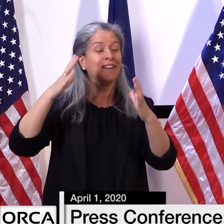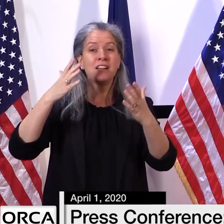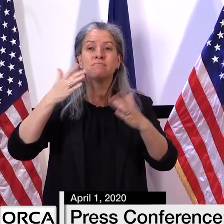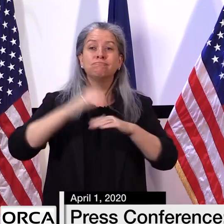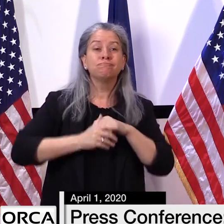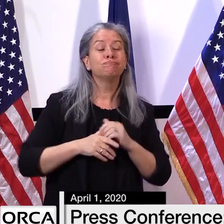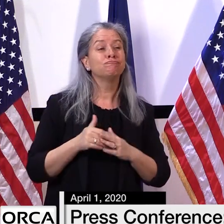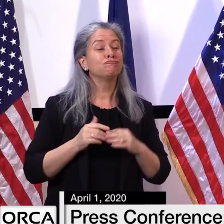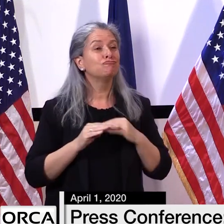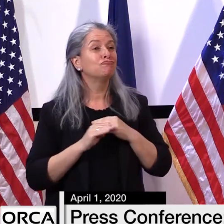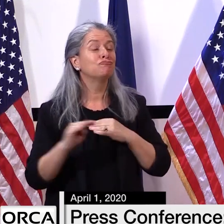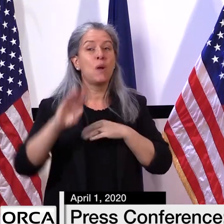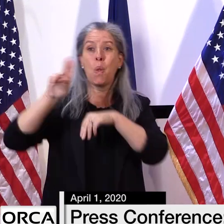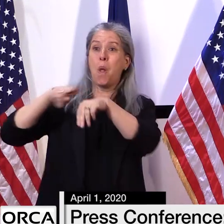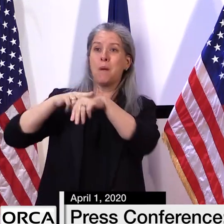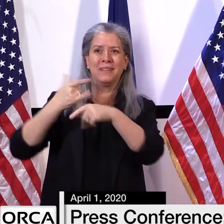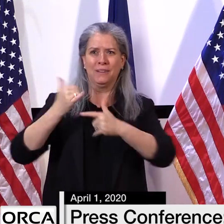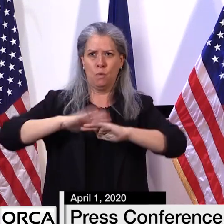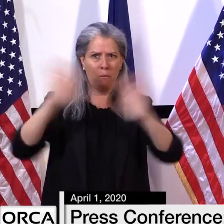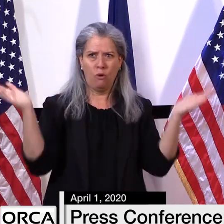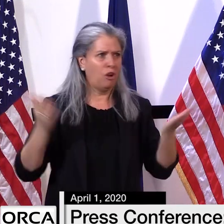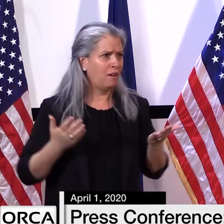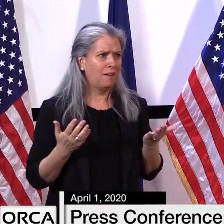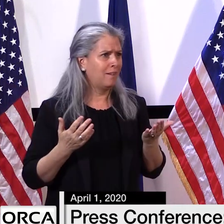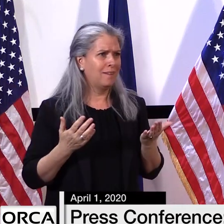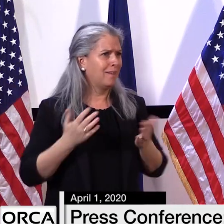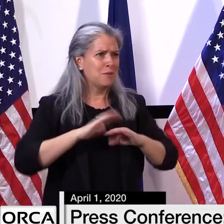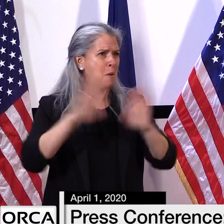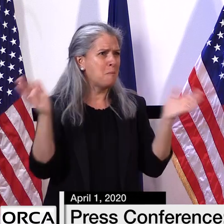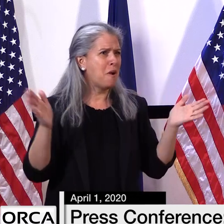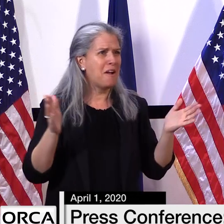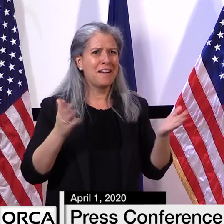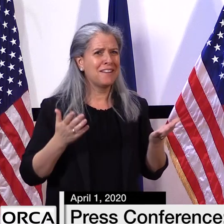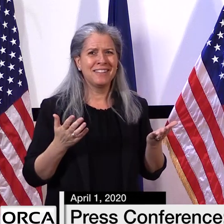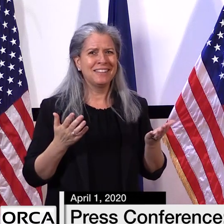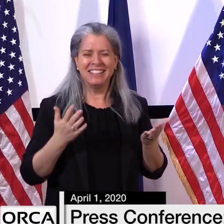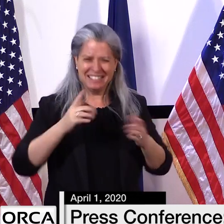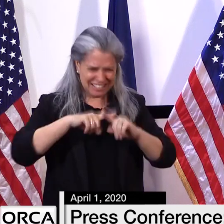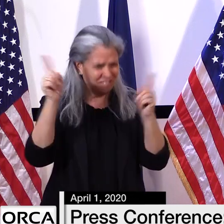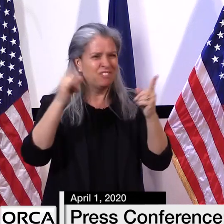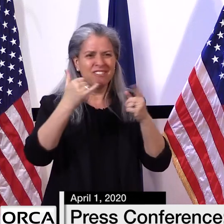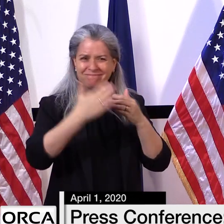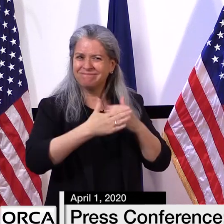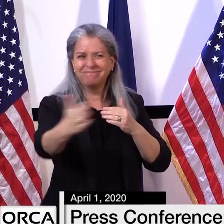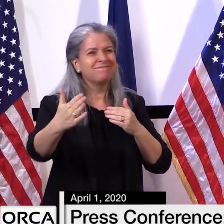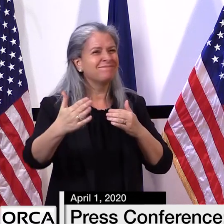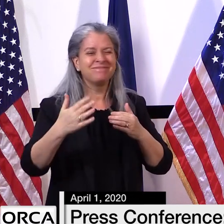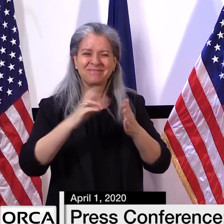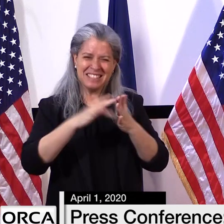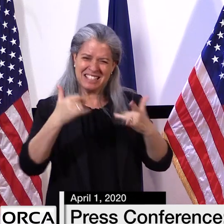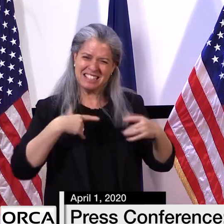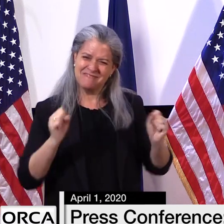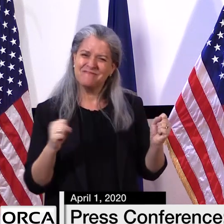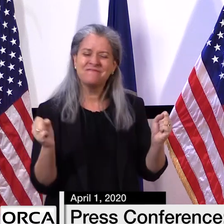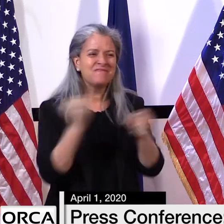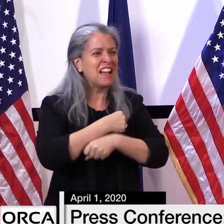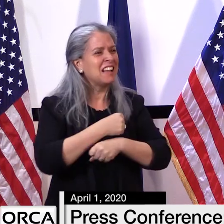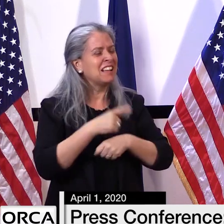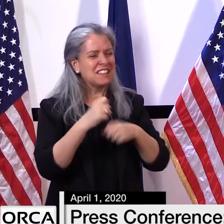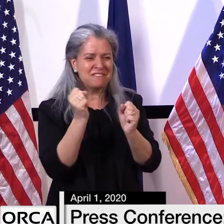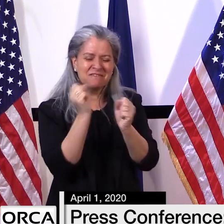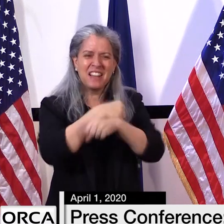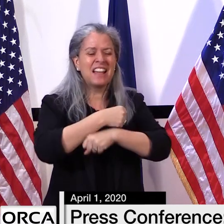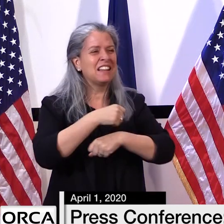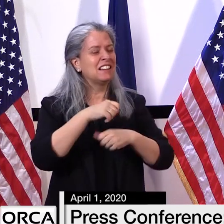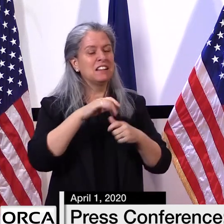comes with it has been put on hold. So we need to fight this deadly outbreak across the state and the nation and